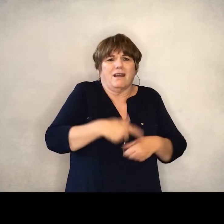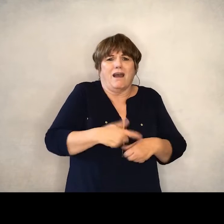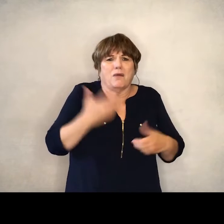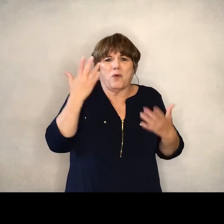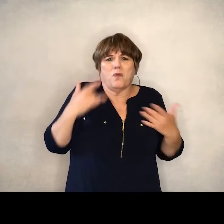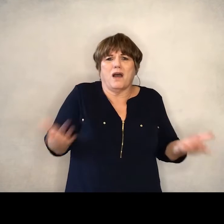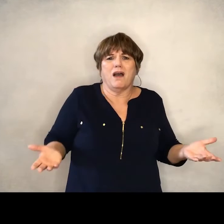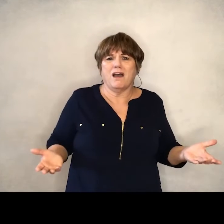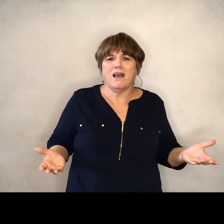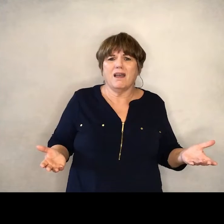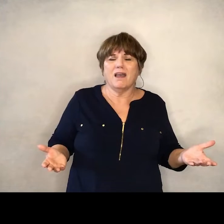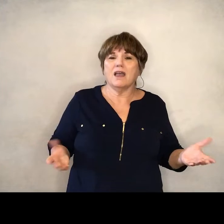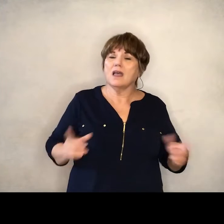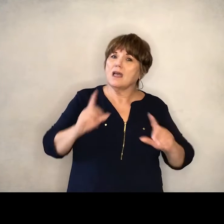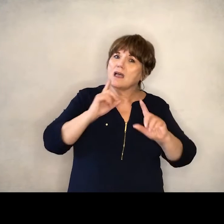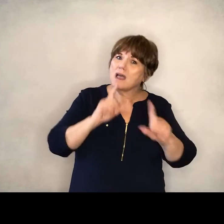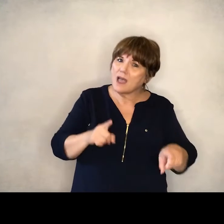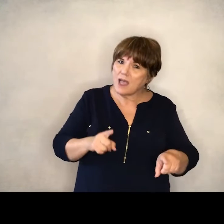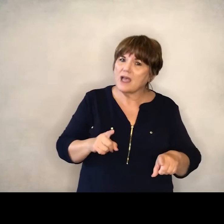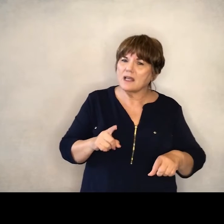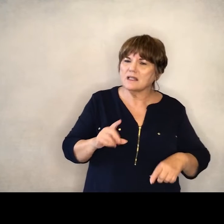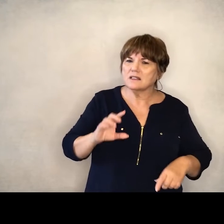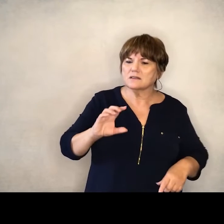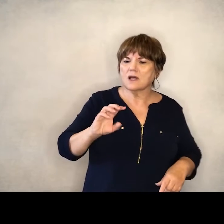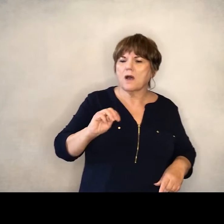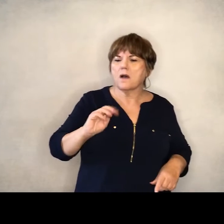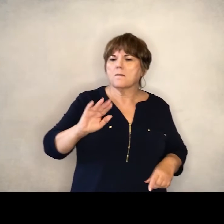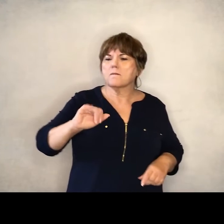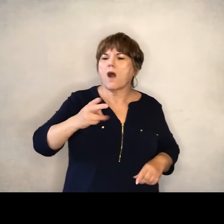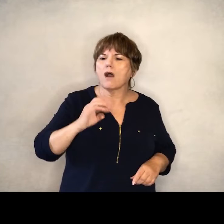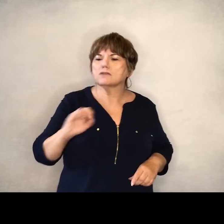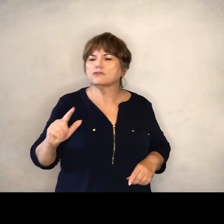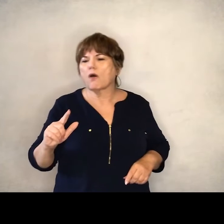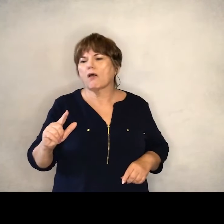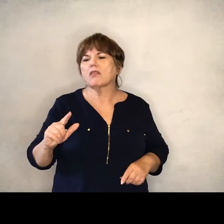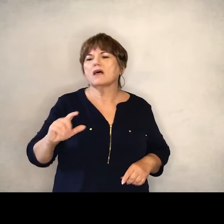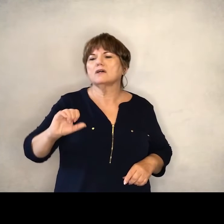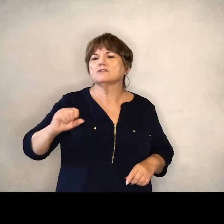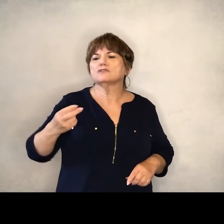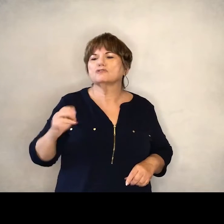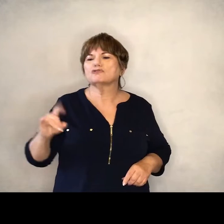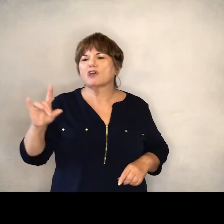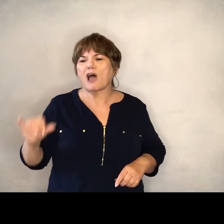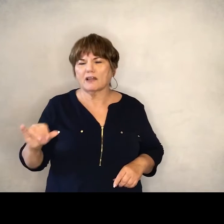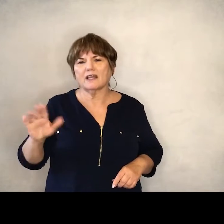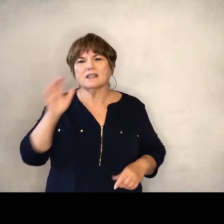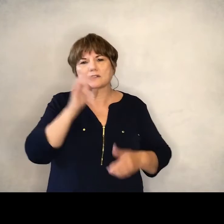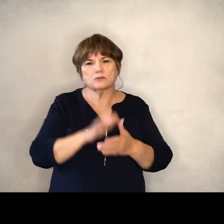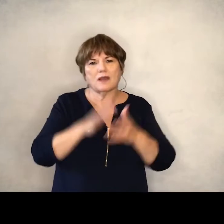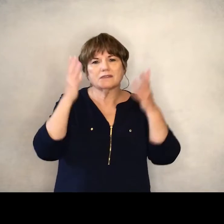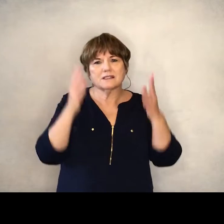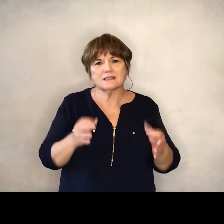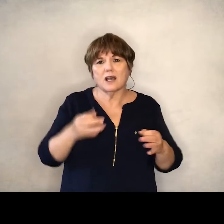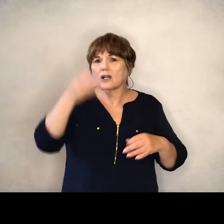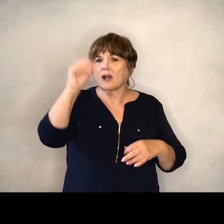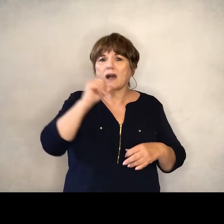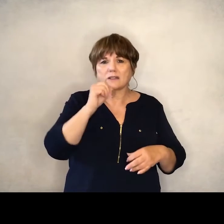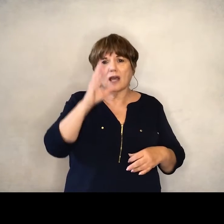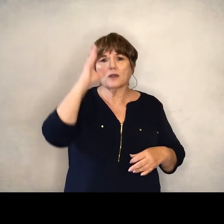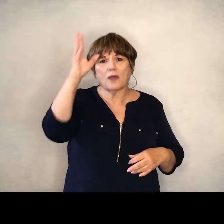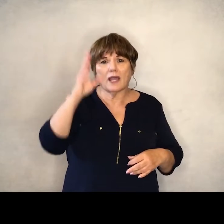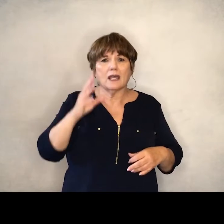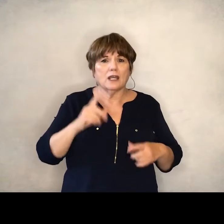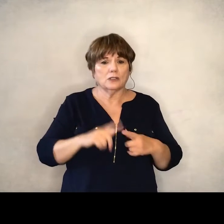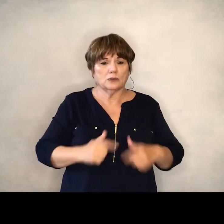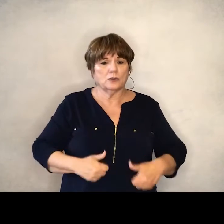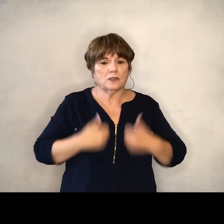And the answer that Marshall Shelley and his wife came to by faith is that God did not create them to live either for a long time